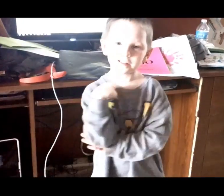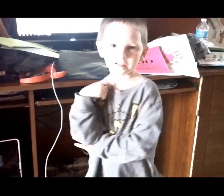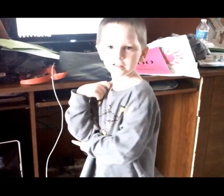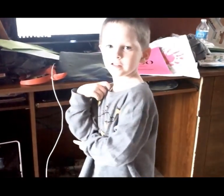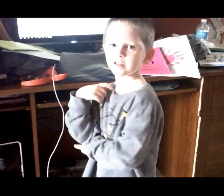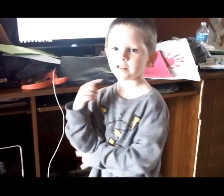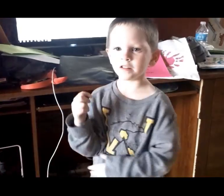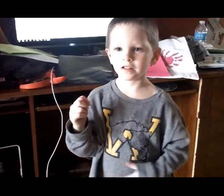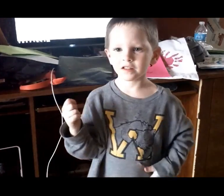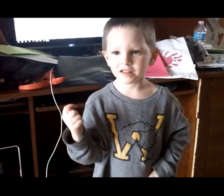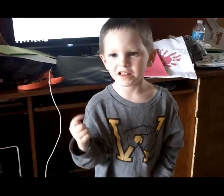T